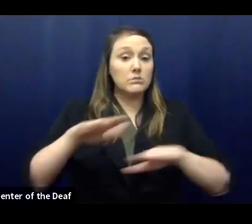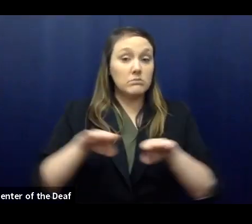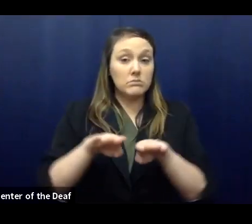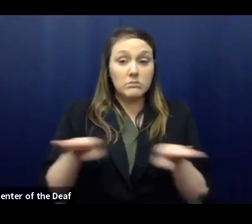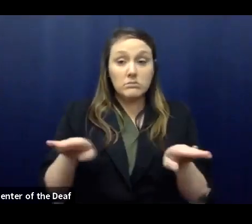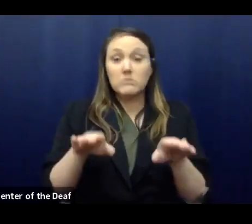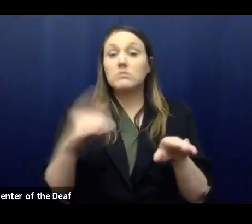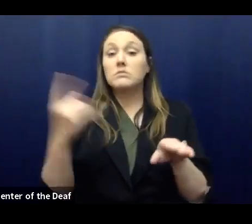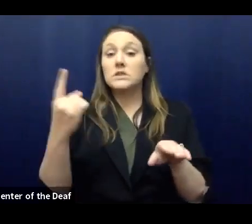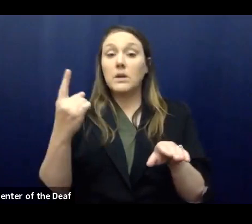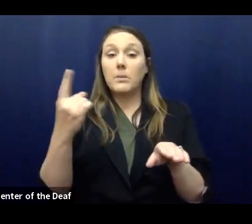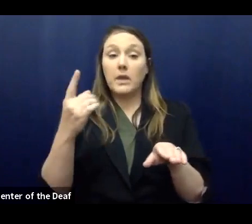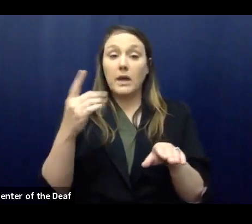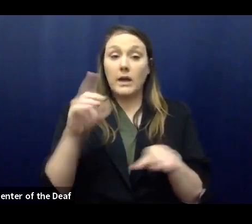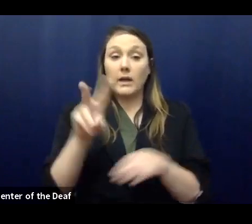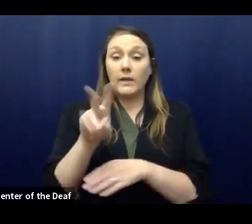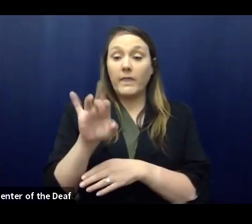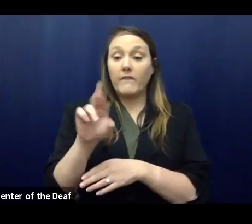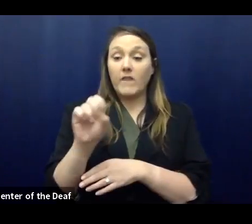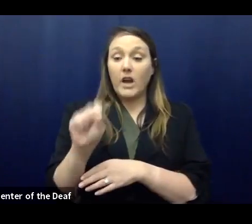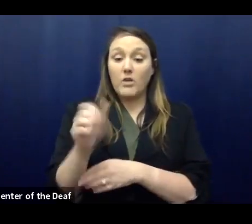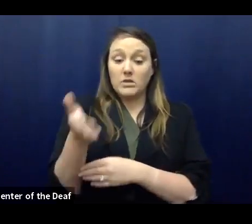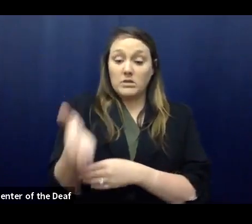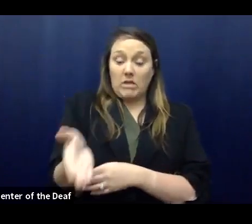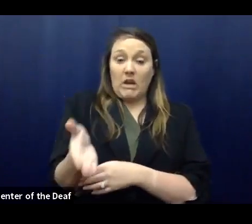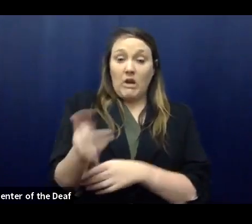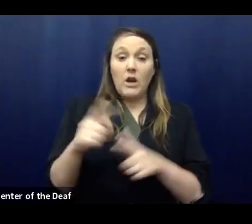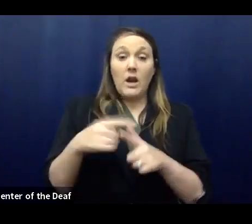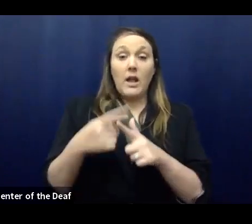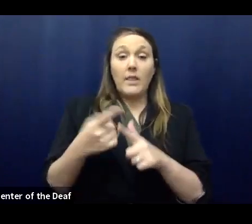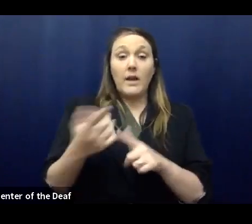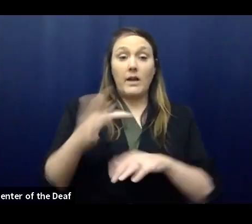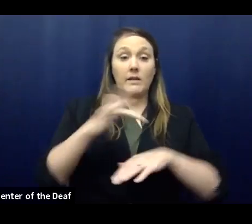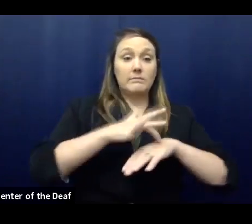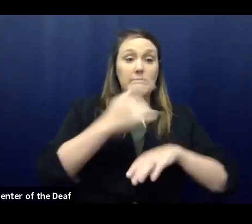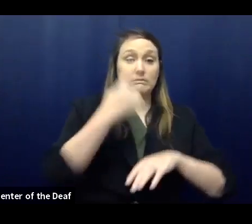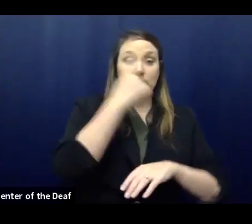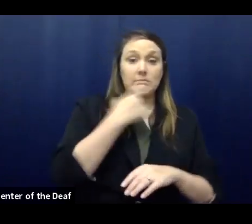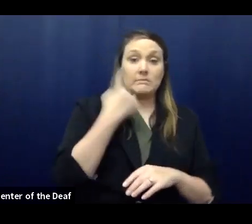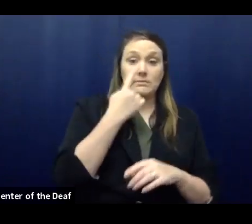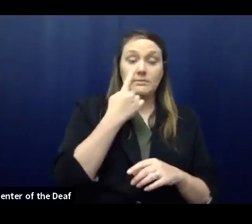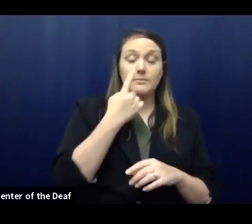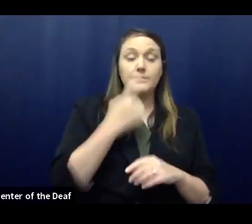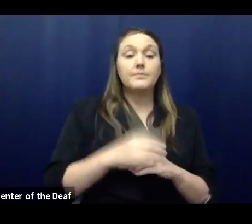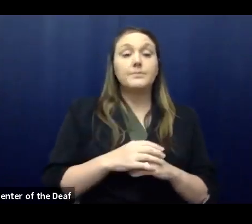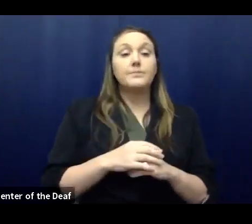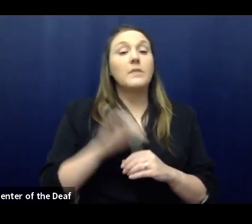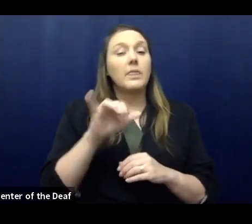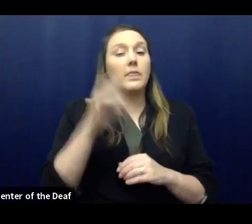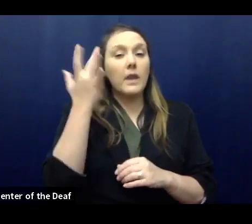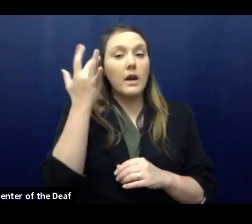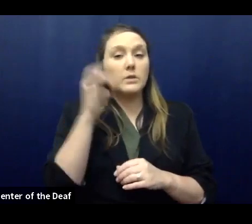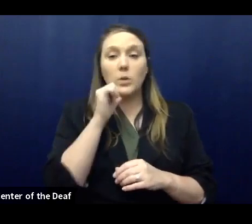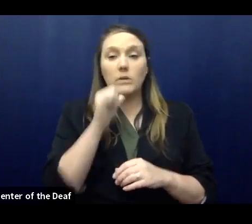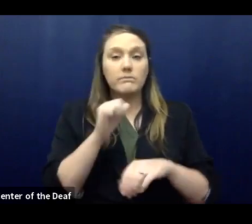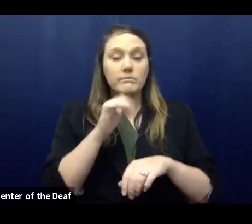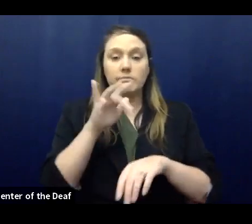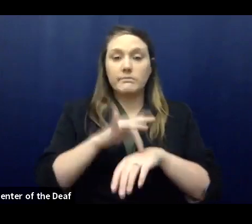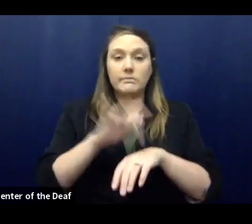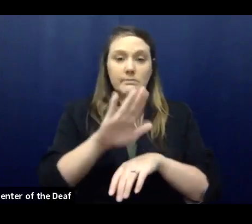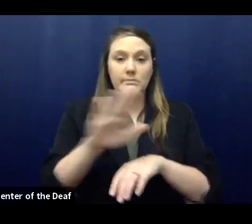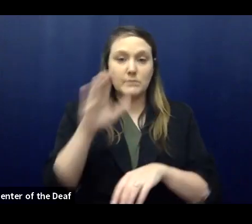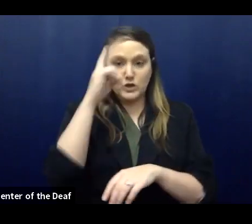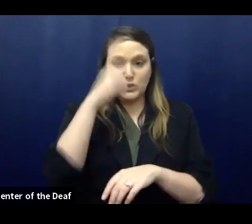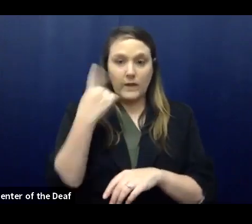is on, and then touching their mouth, eyes, or nose, which is why I say don't touch your face. That's not thought to be the main way the virus is